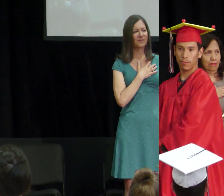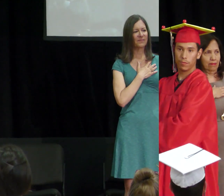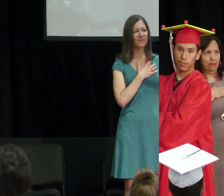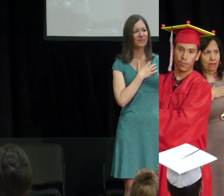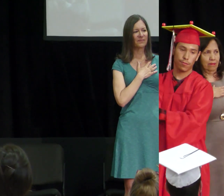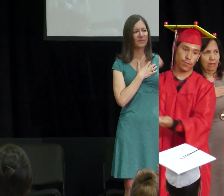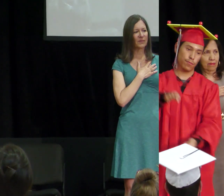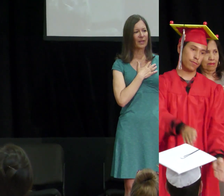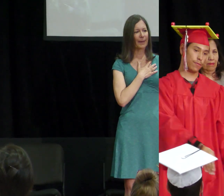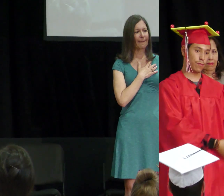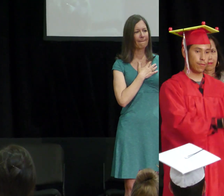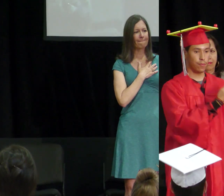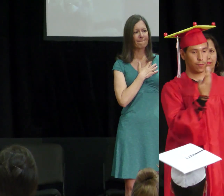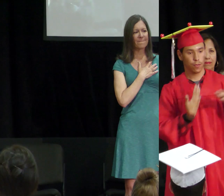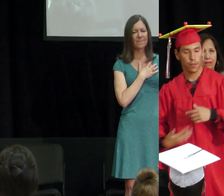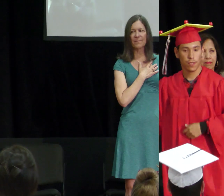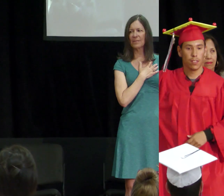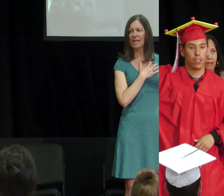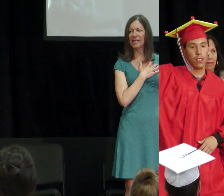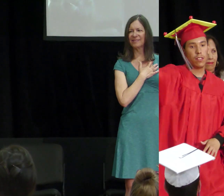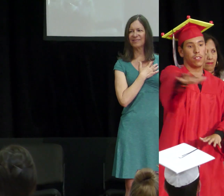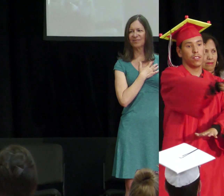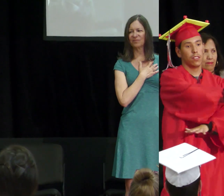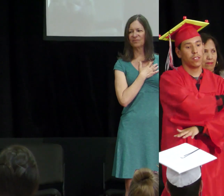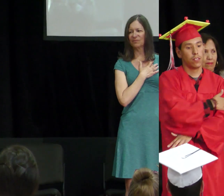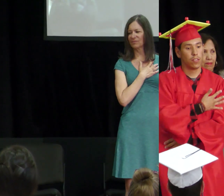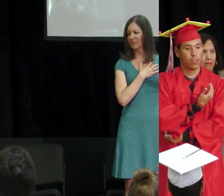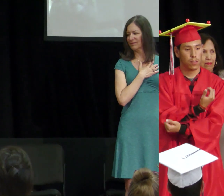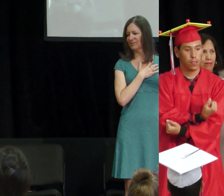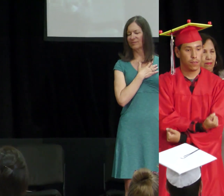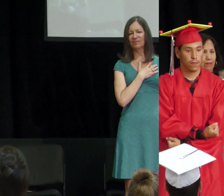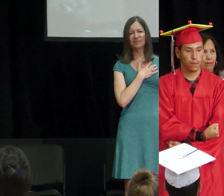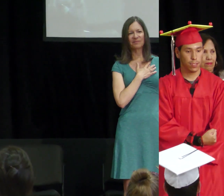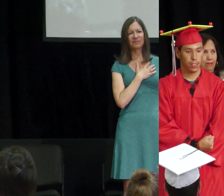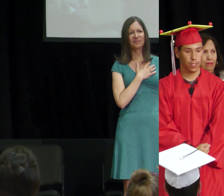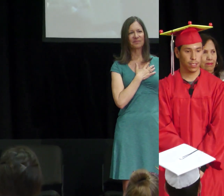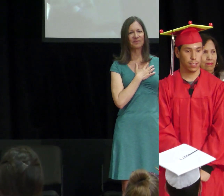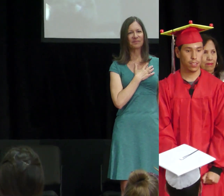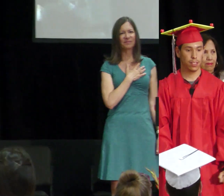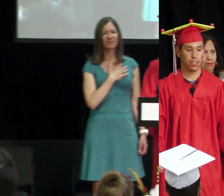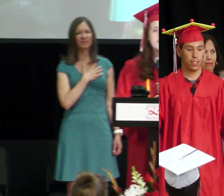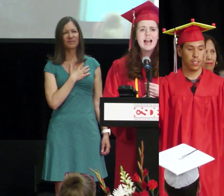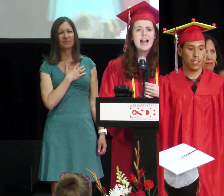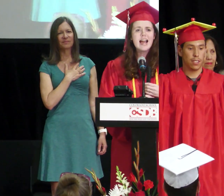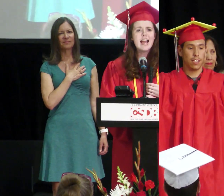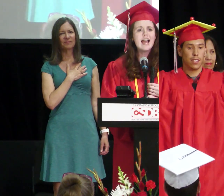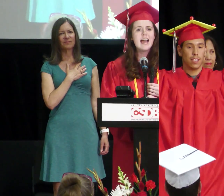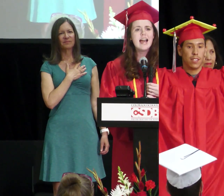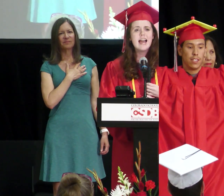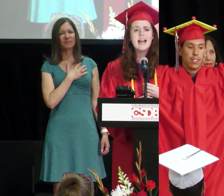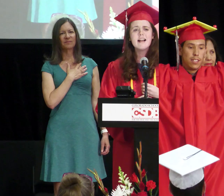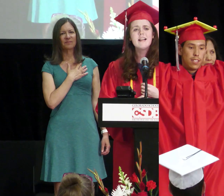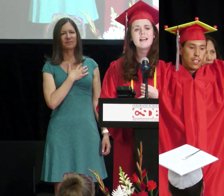o'er the land of the free